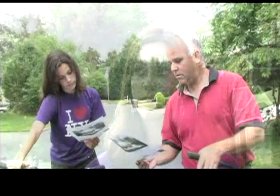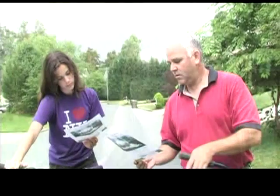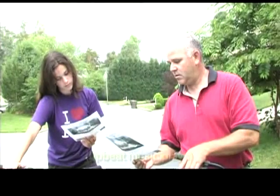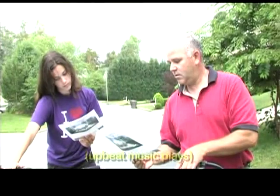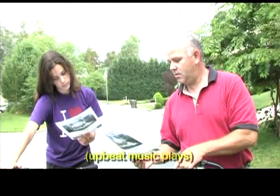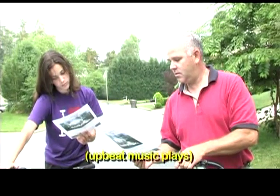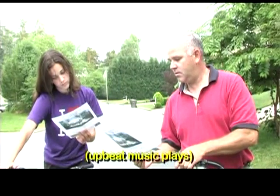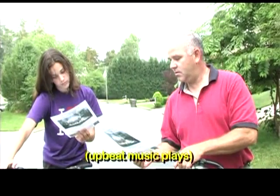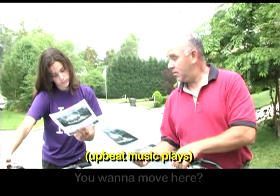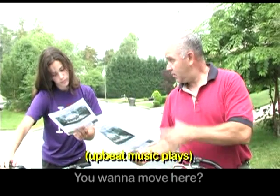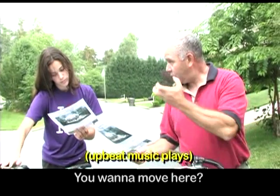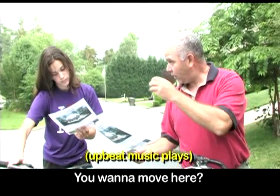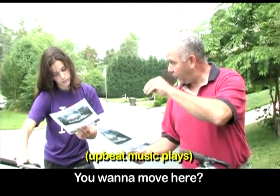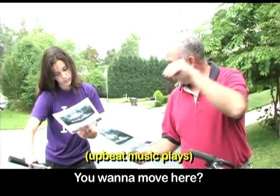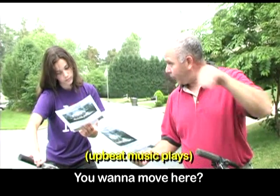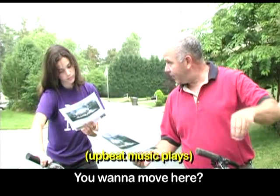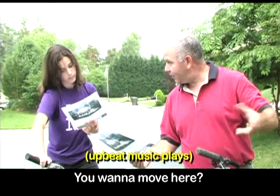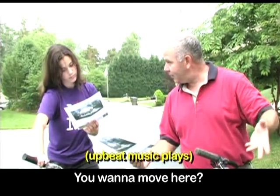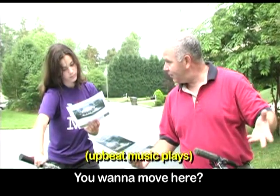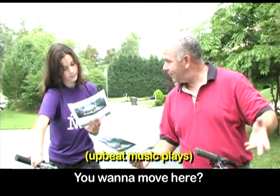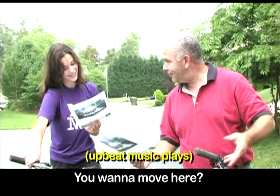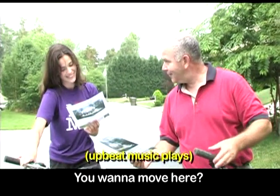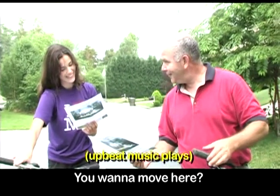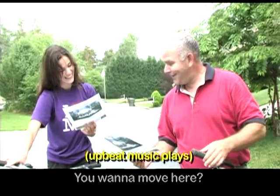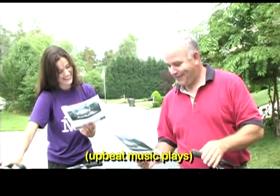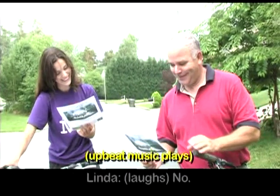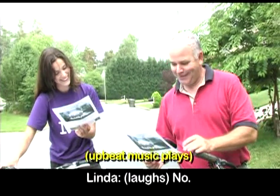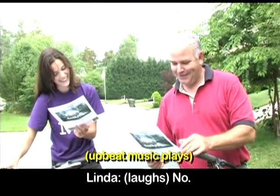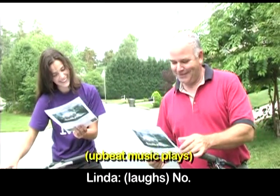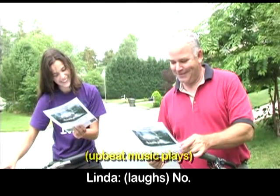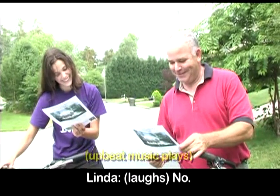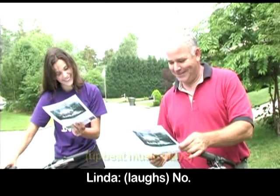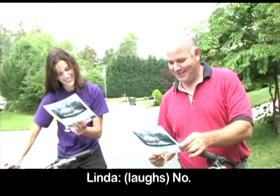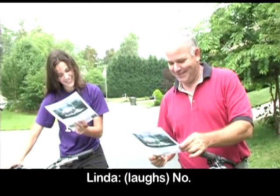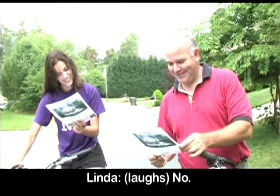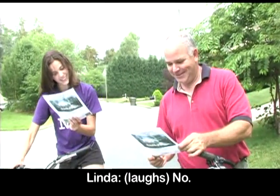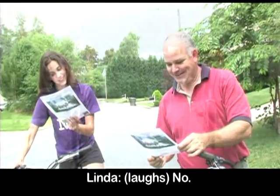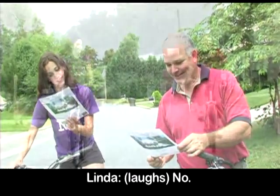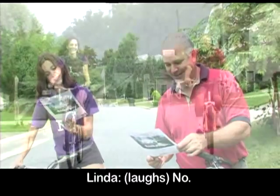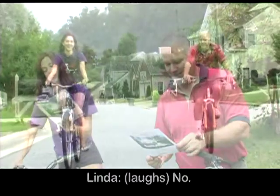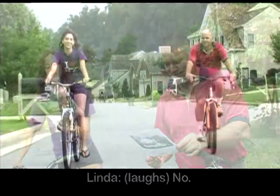What a move here.